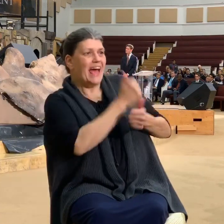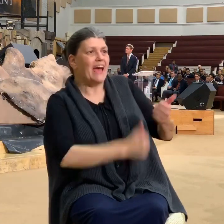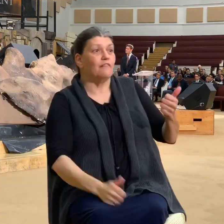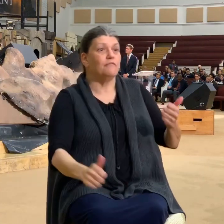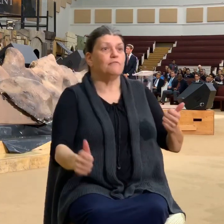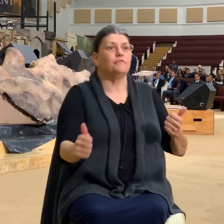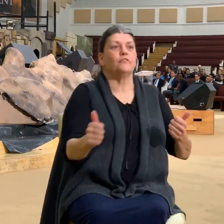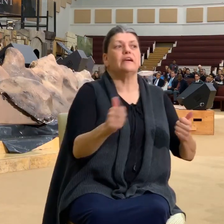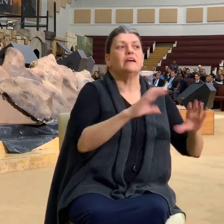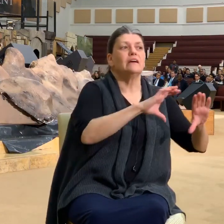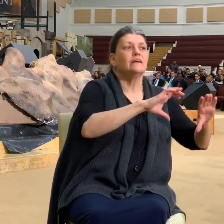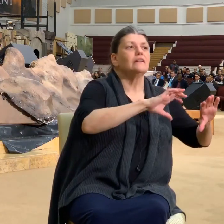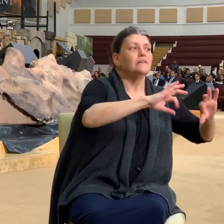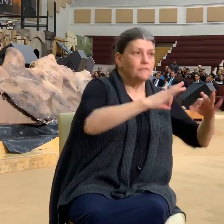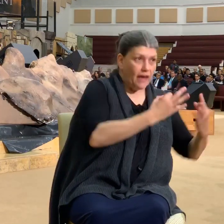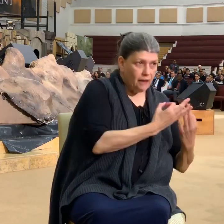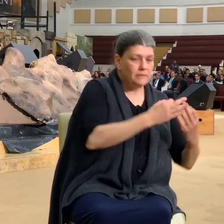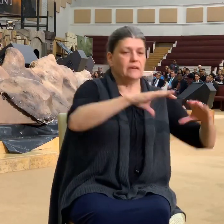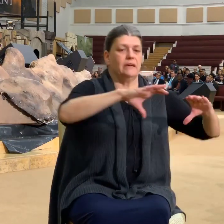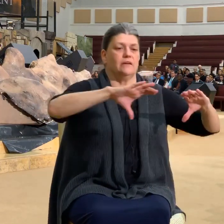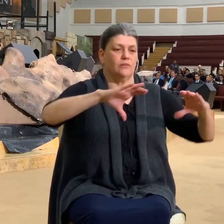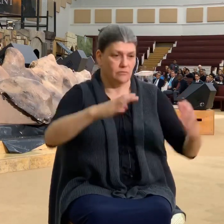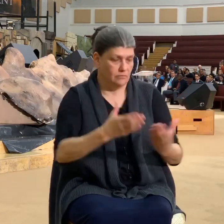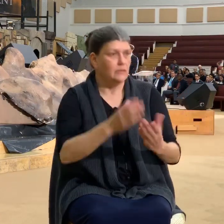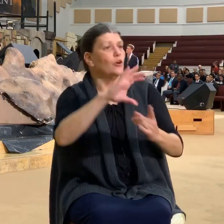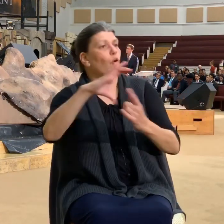tongue. How did he know that?